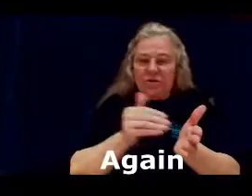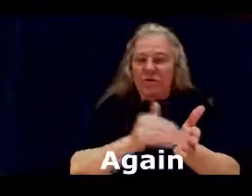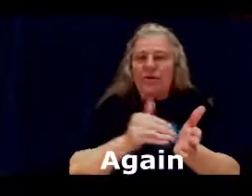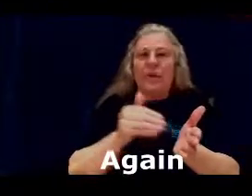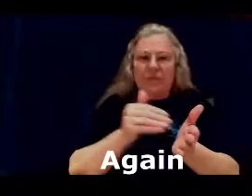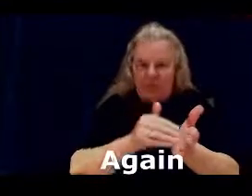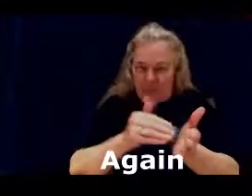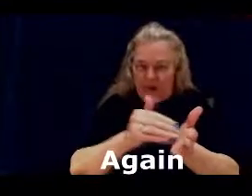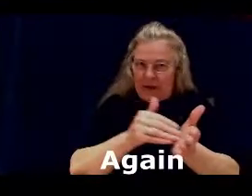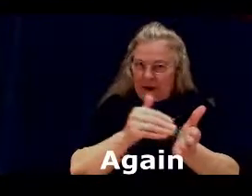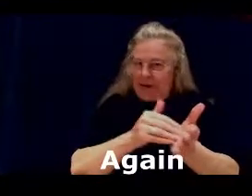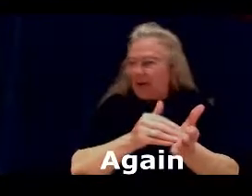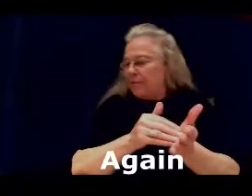talked about that one being again.